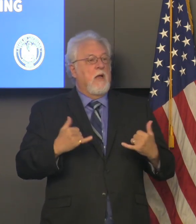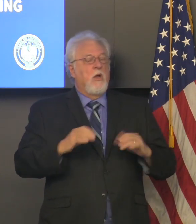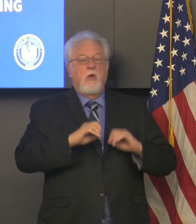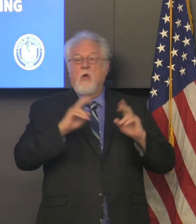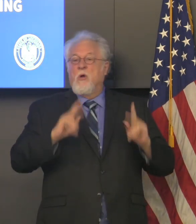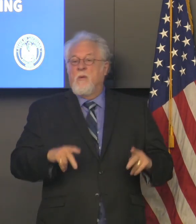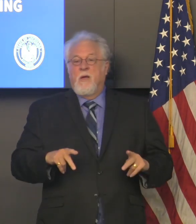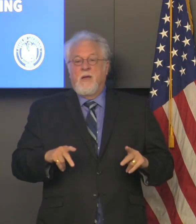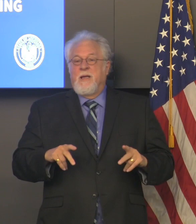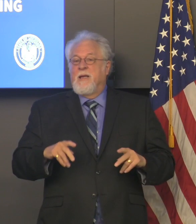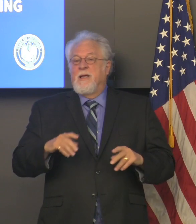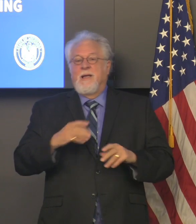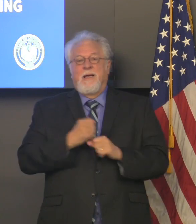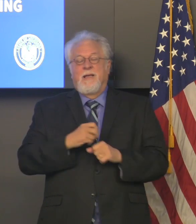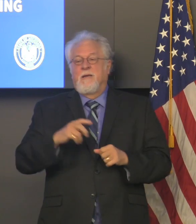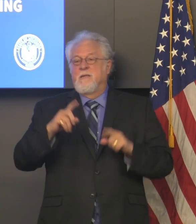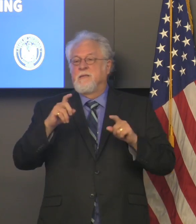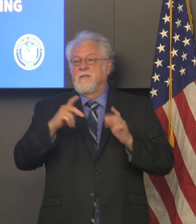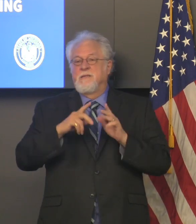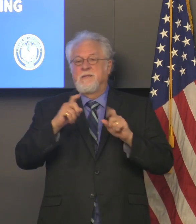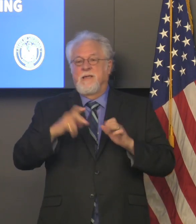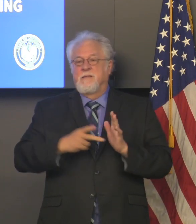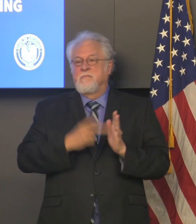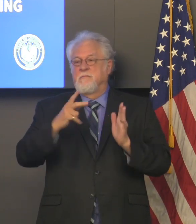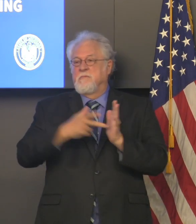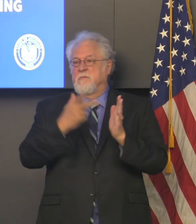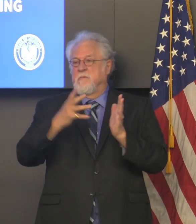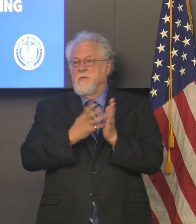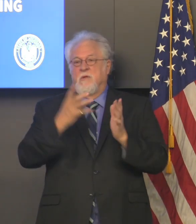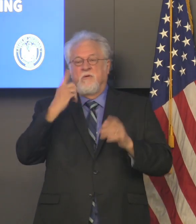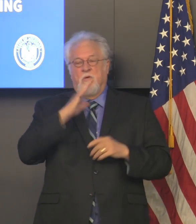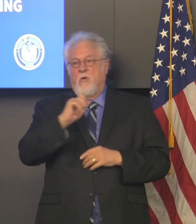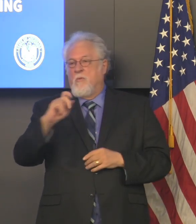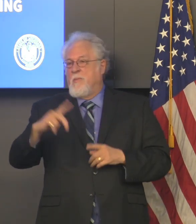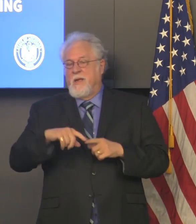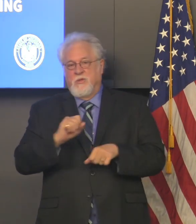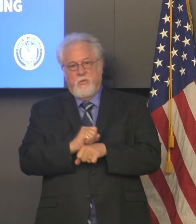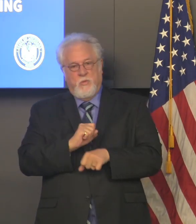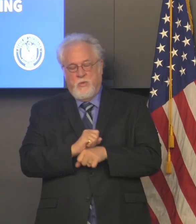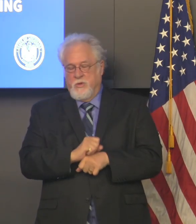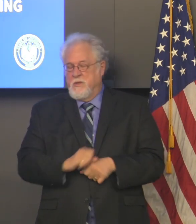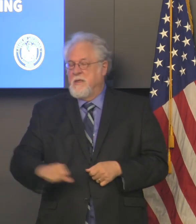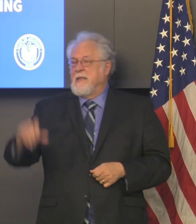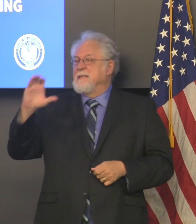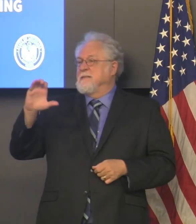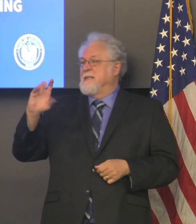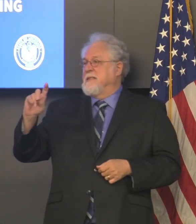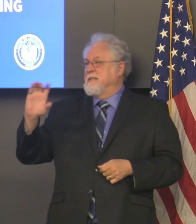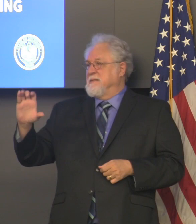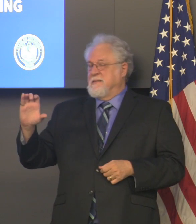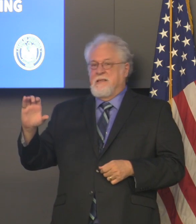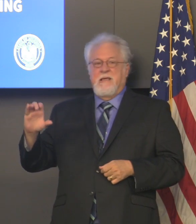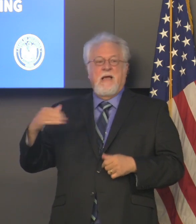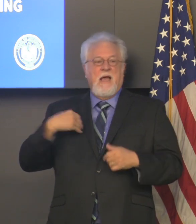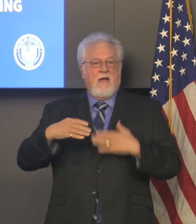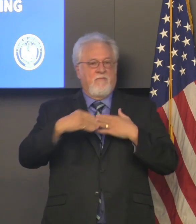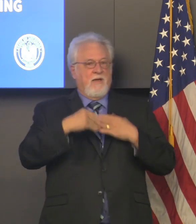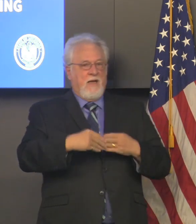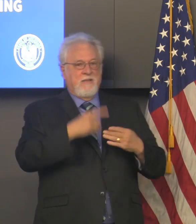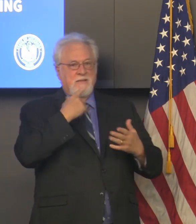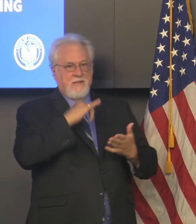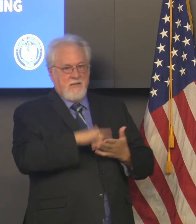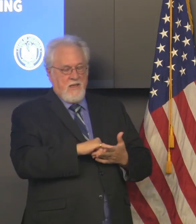should be getting multiple tests in order to return to work. The CDC has come out with guidance that says